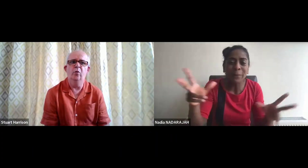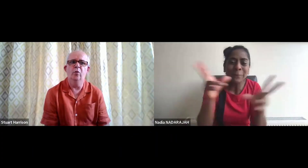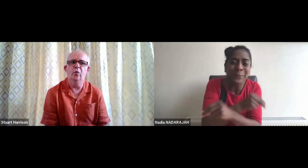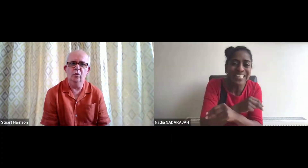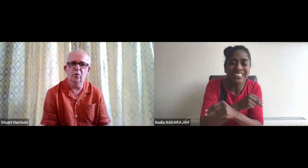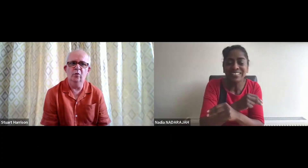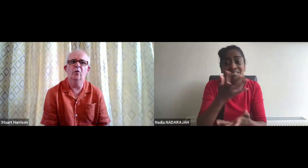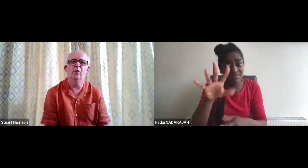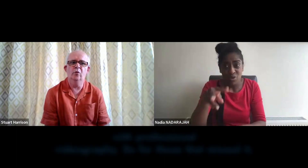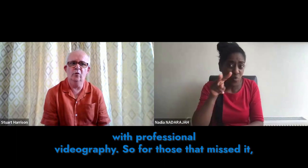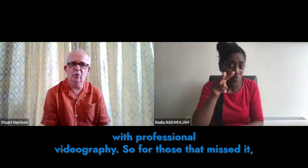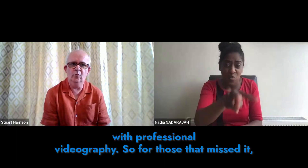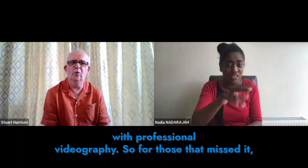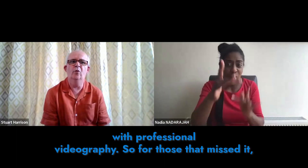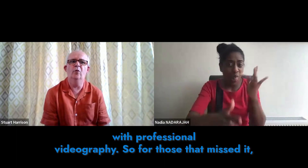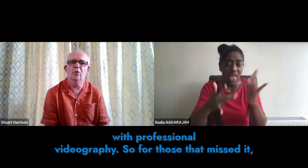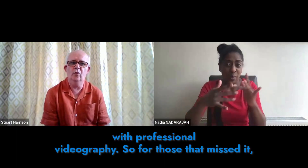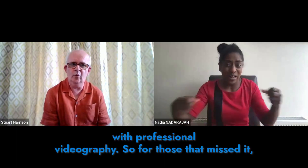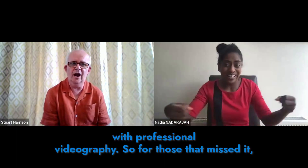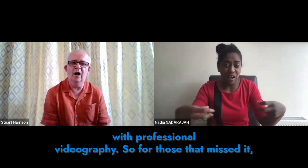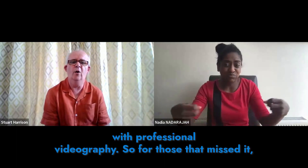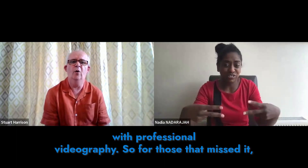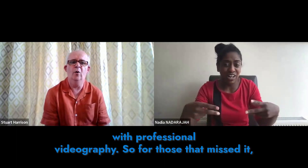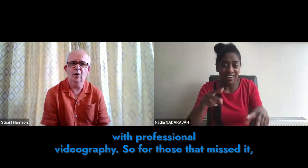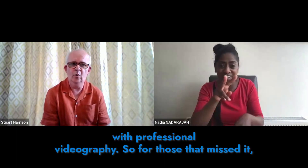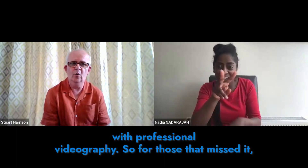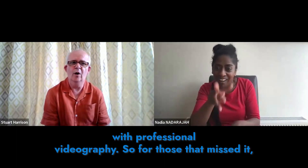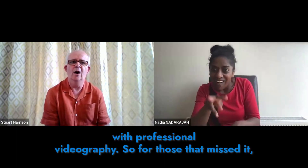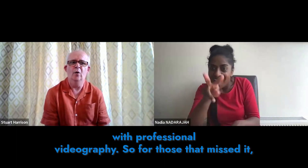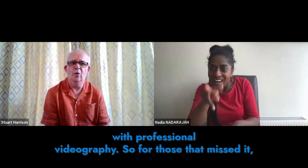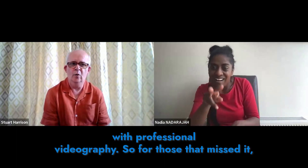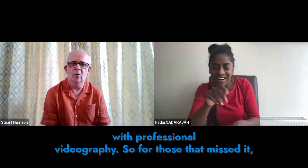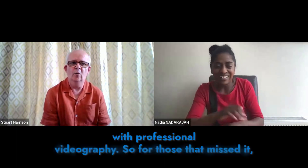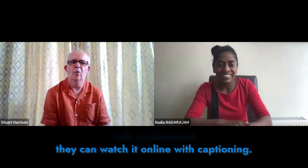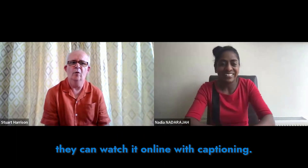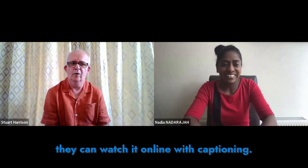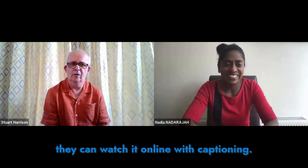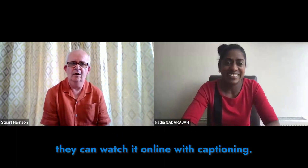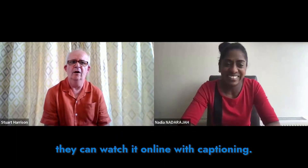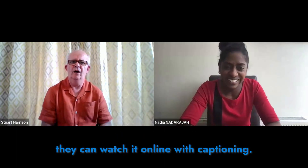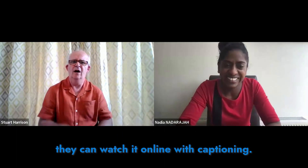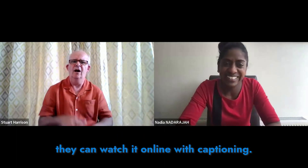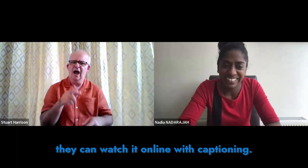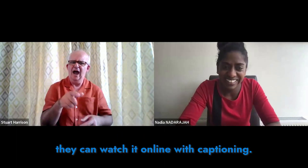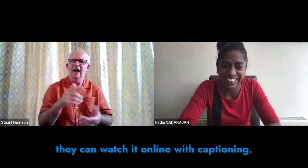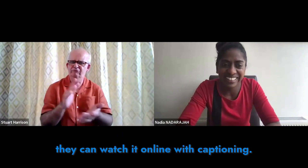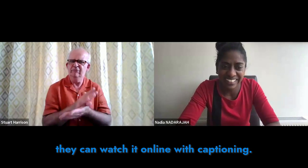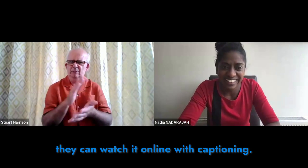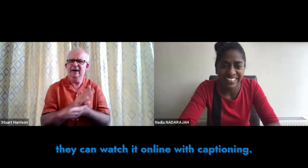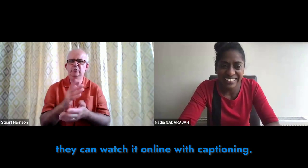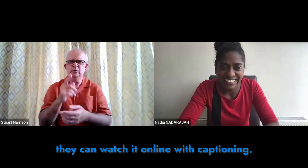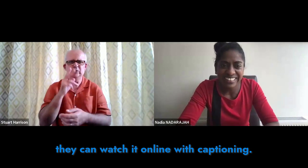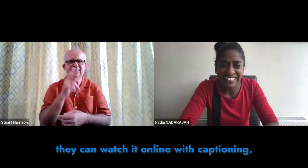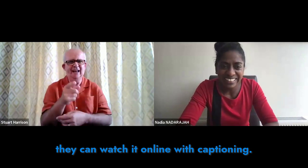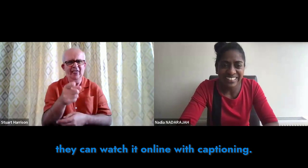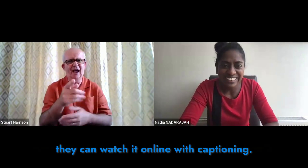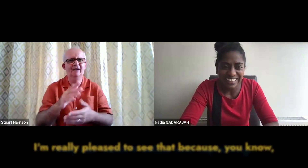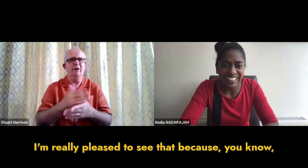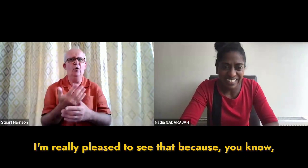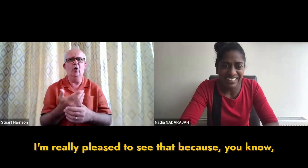online, professional videography. So for those that missed it, can watch it online with